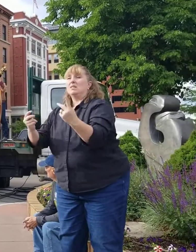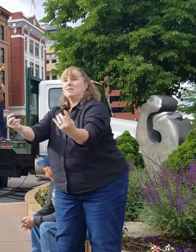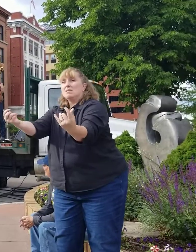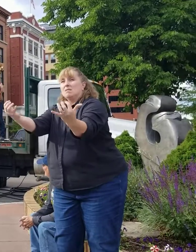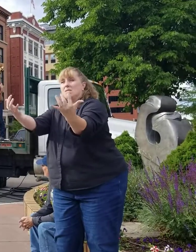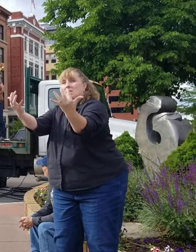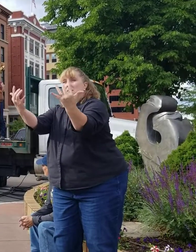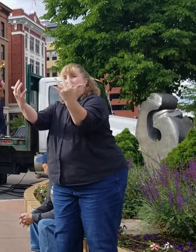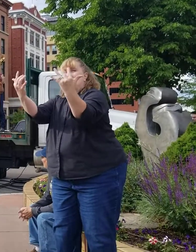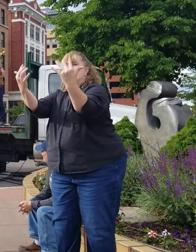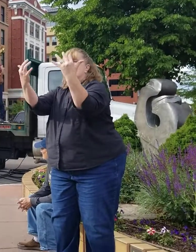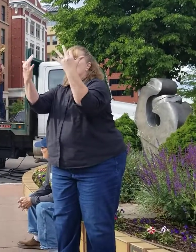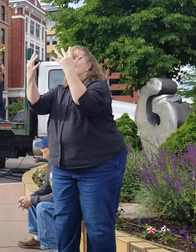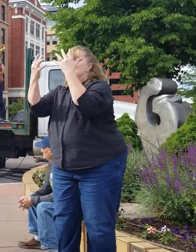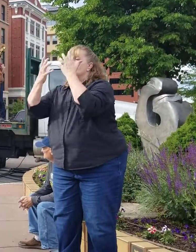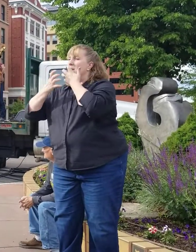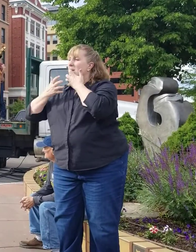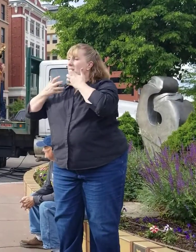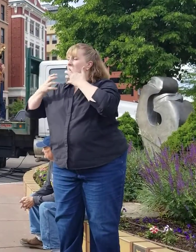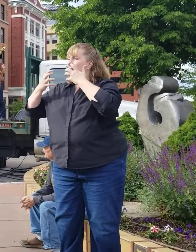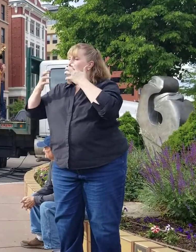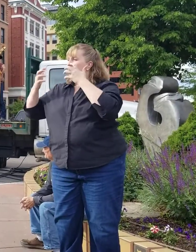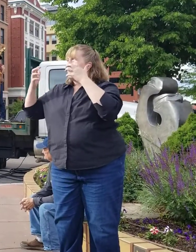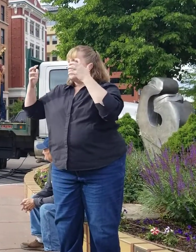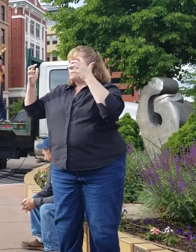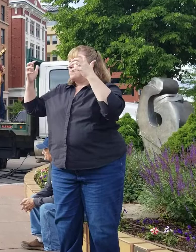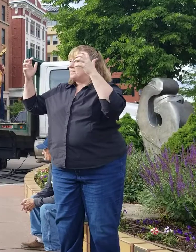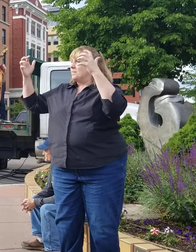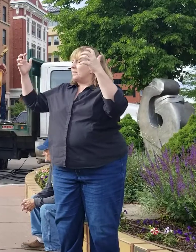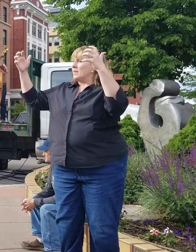I heard your vocal frown.